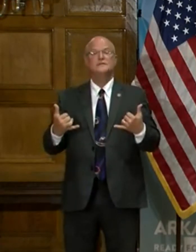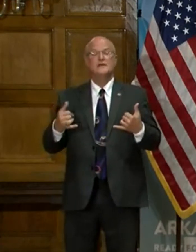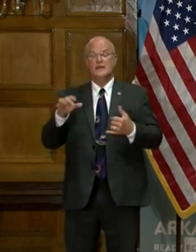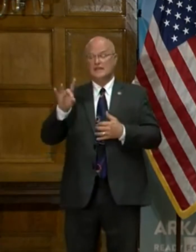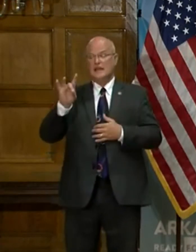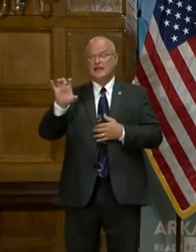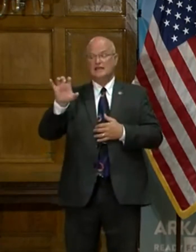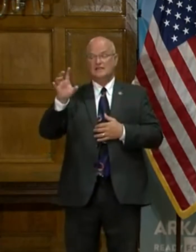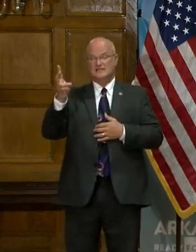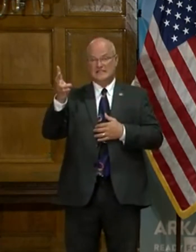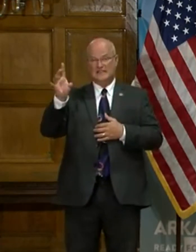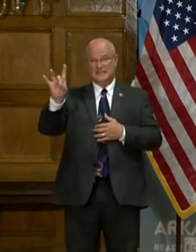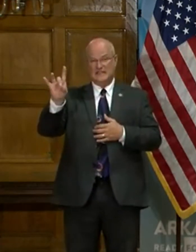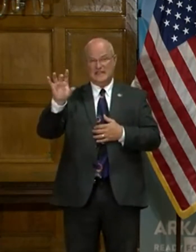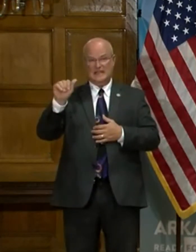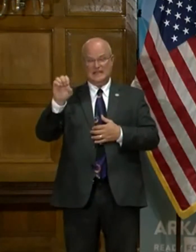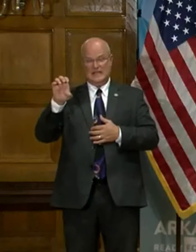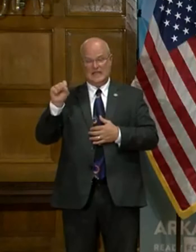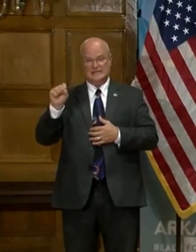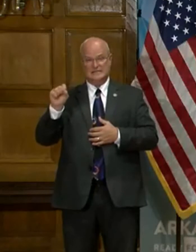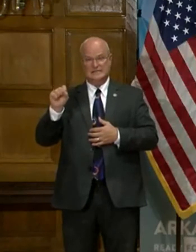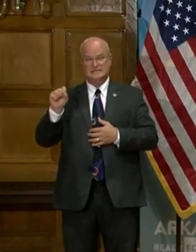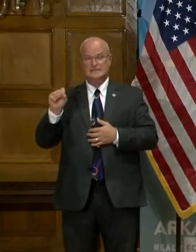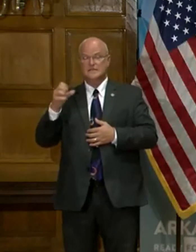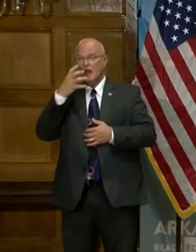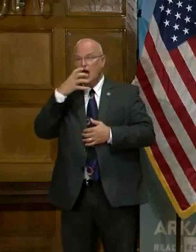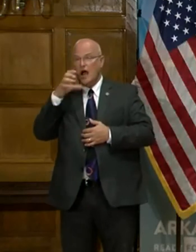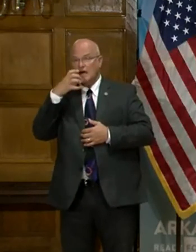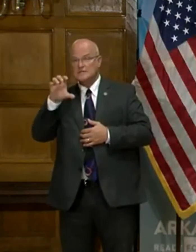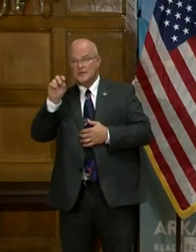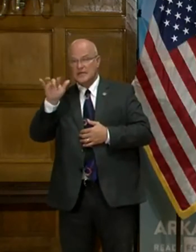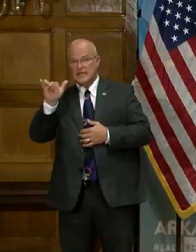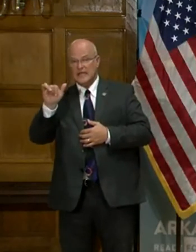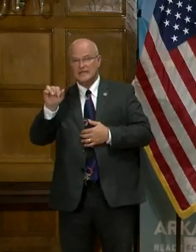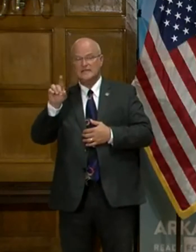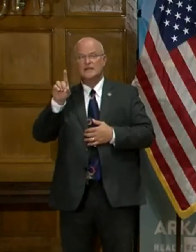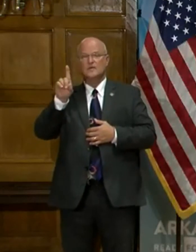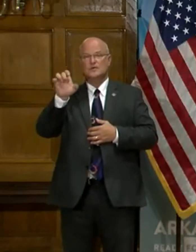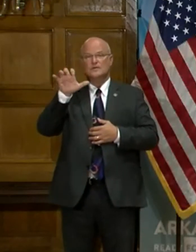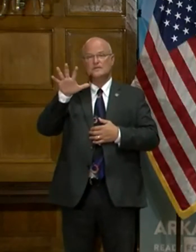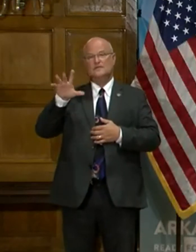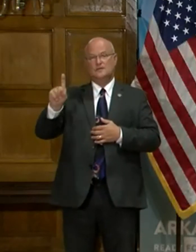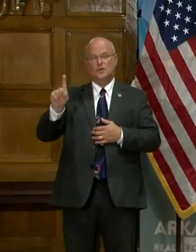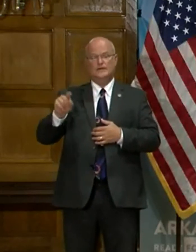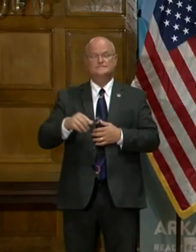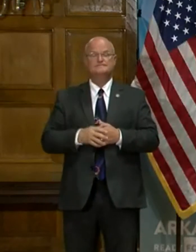the 878 cases, Hot Spring County has 151.